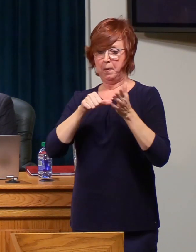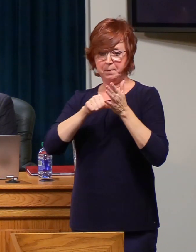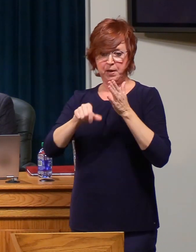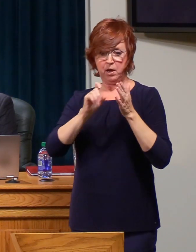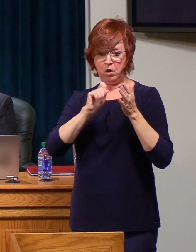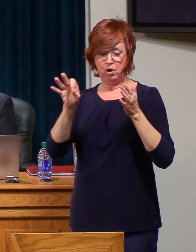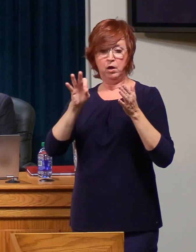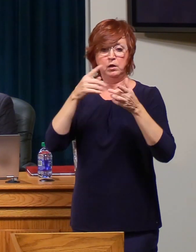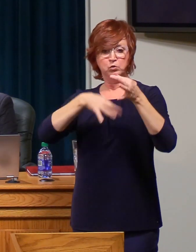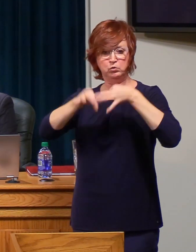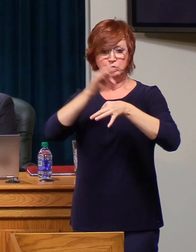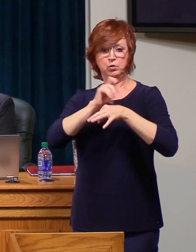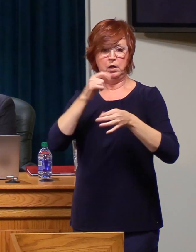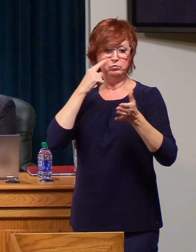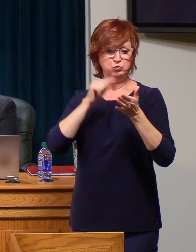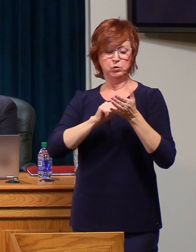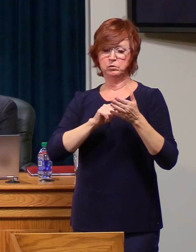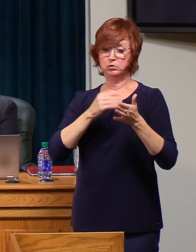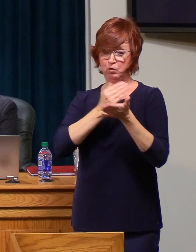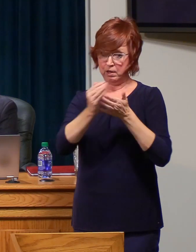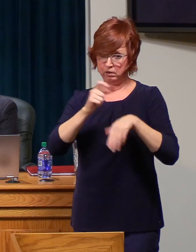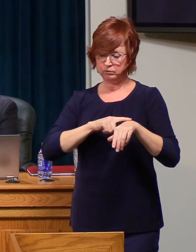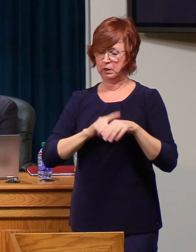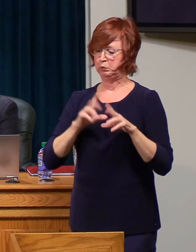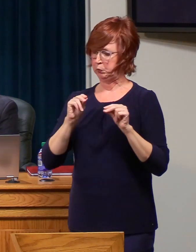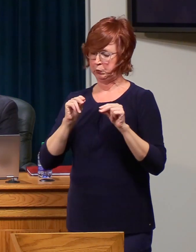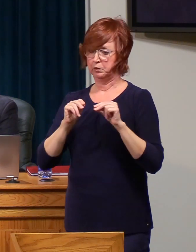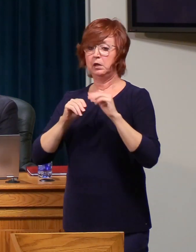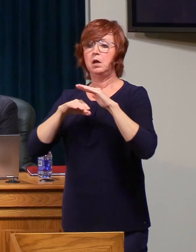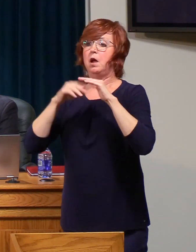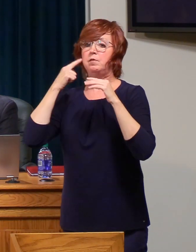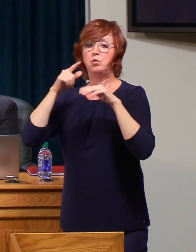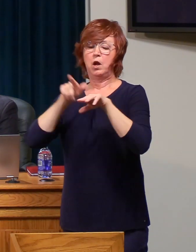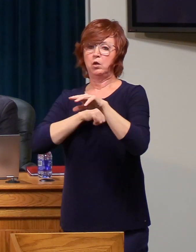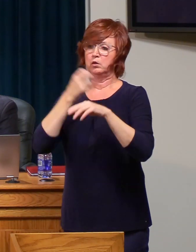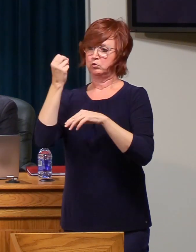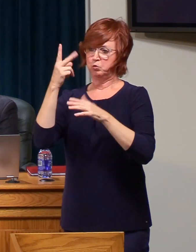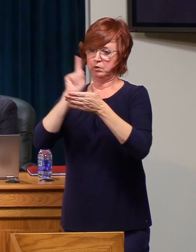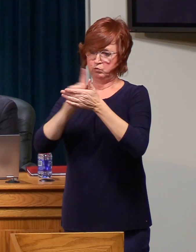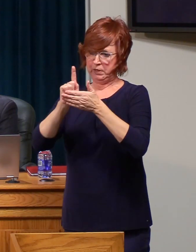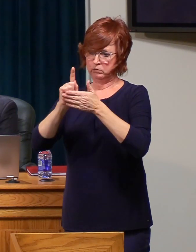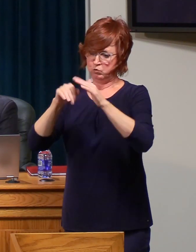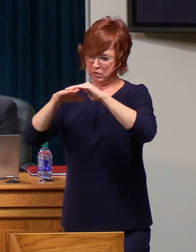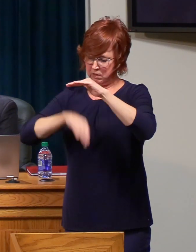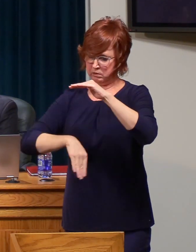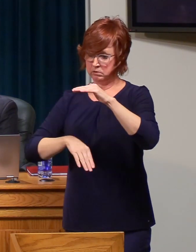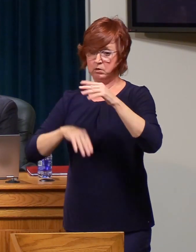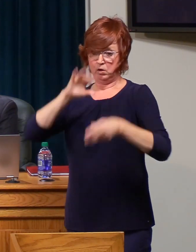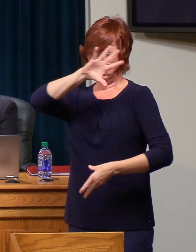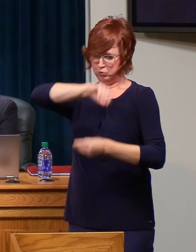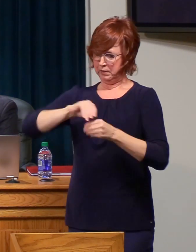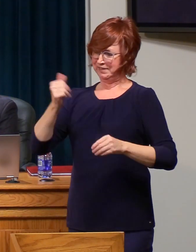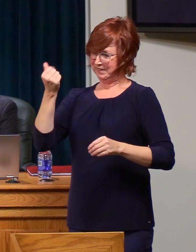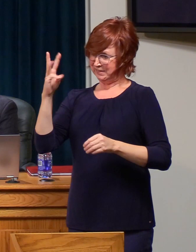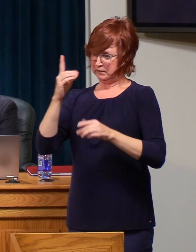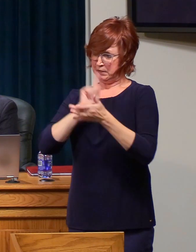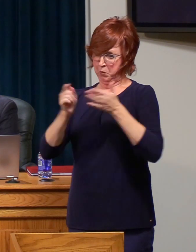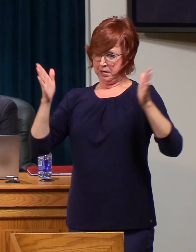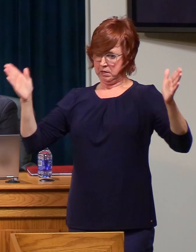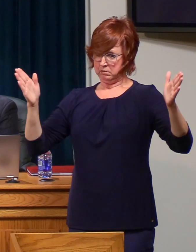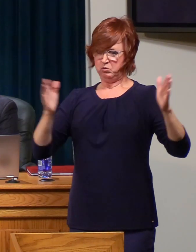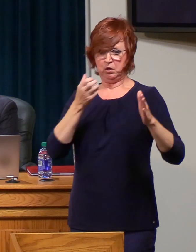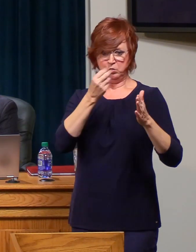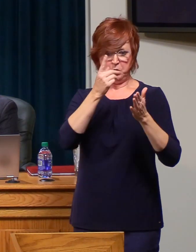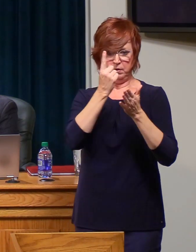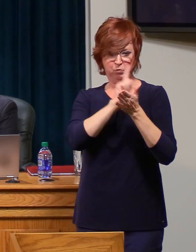when they lay off staff for a period of 12 weeks or less in a 16-week period. And if an employer lays off